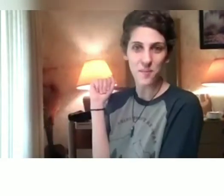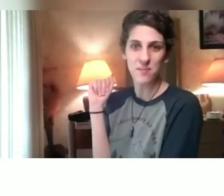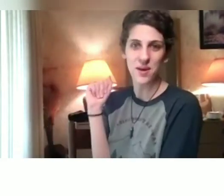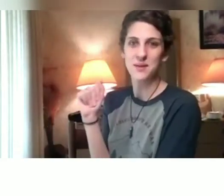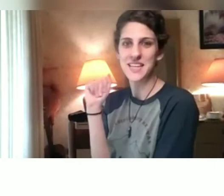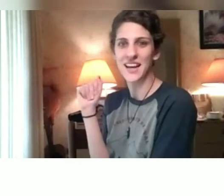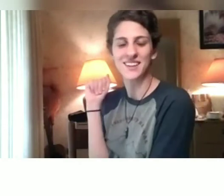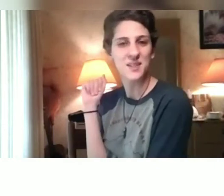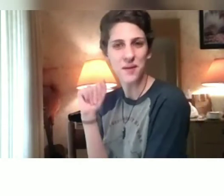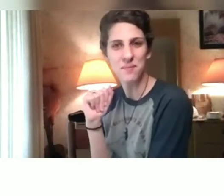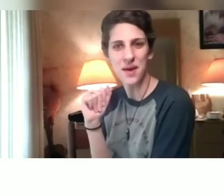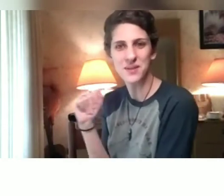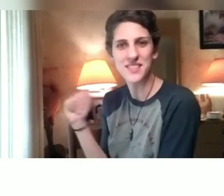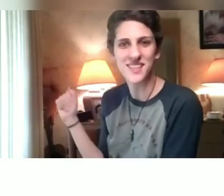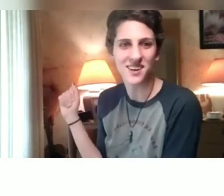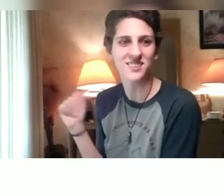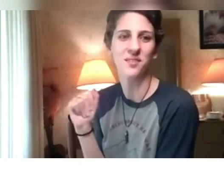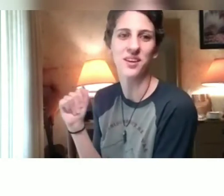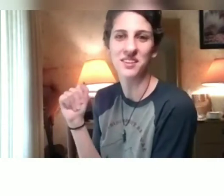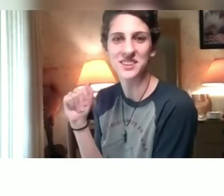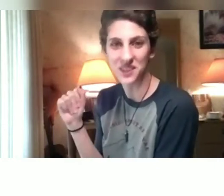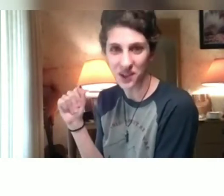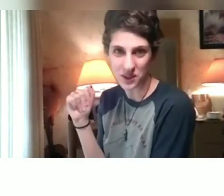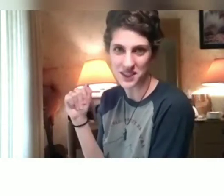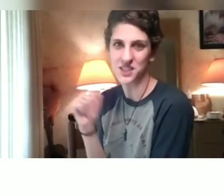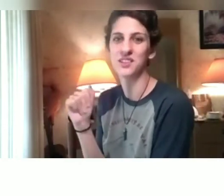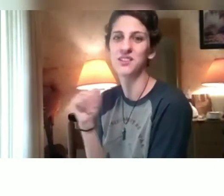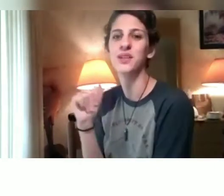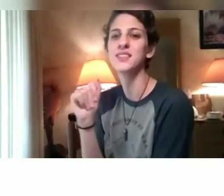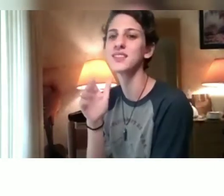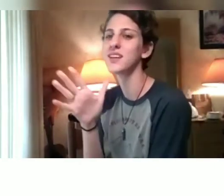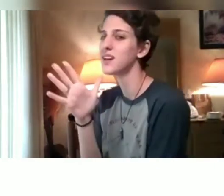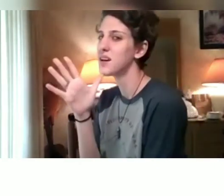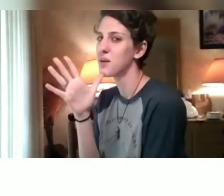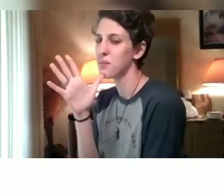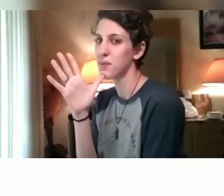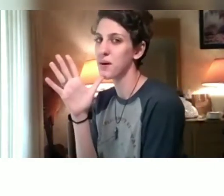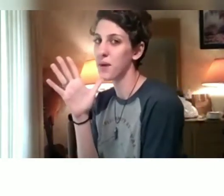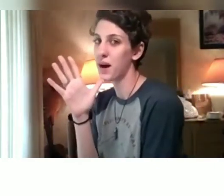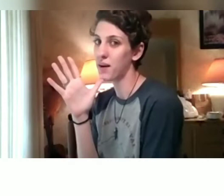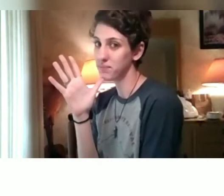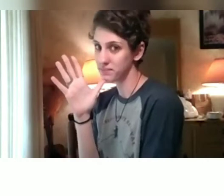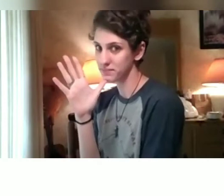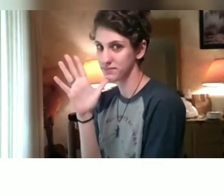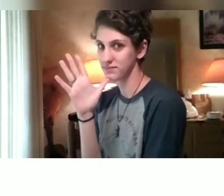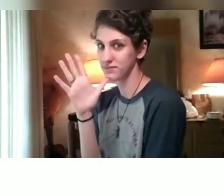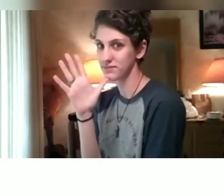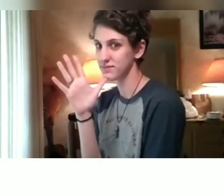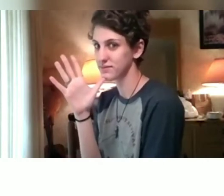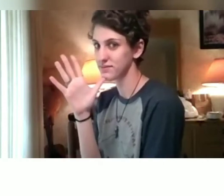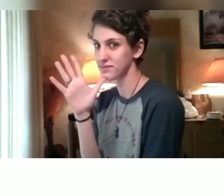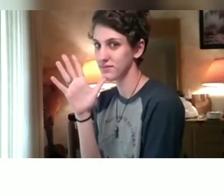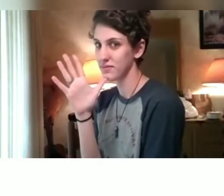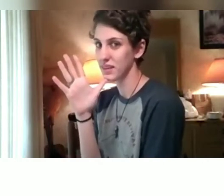for my baby signers out there, this is a good one to teach your little ones. But mom